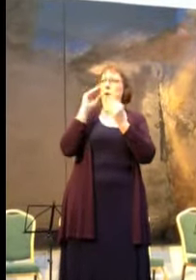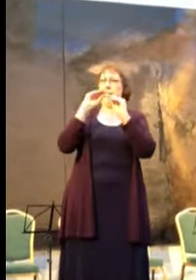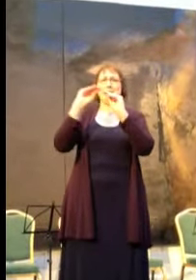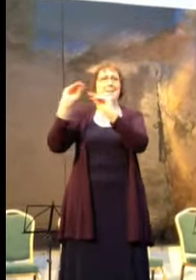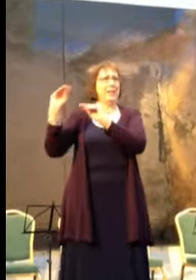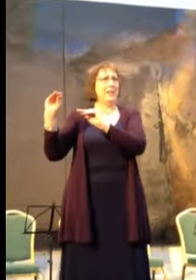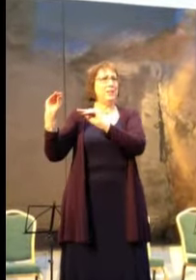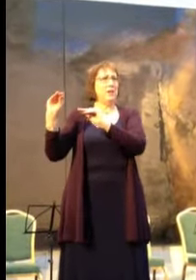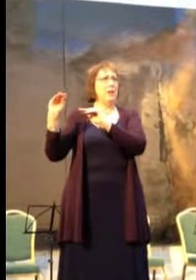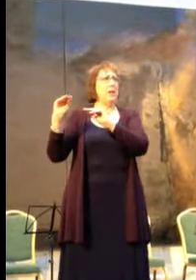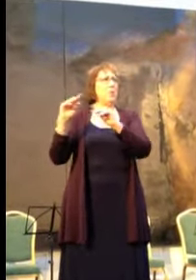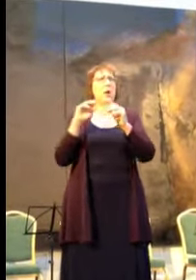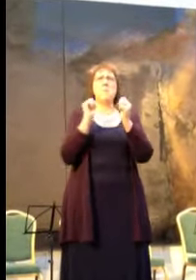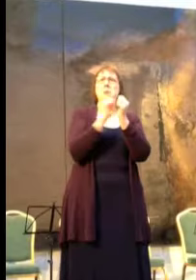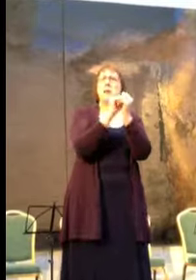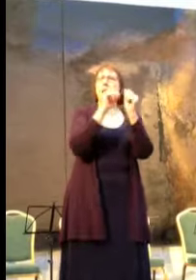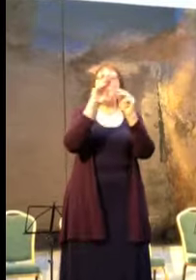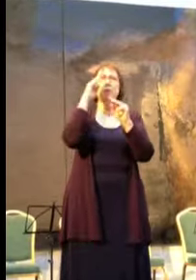different places, not only at home in the world,